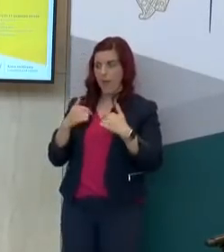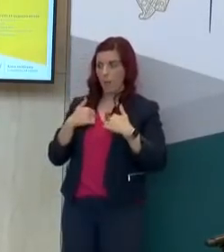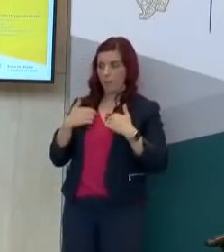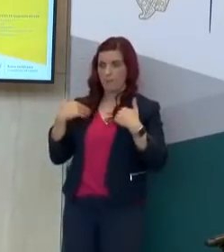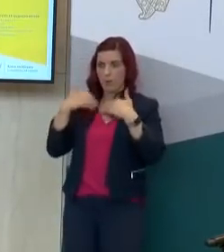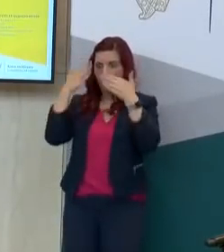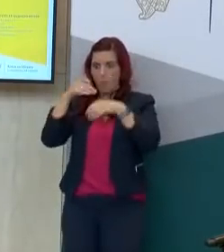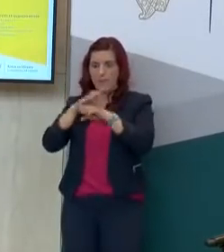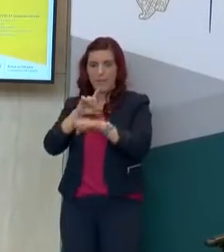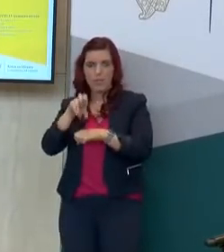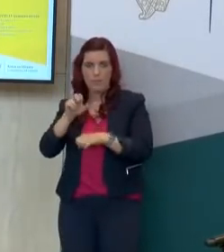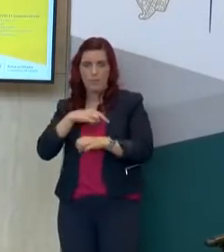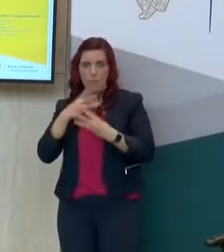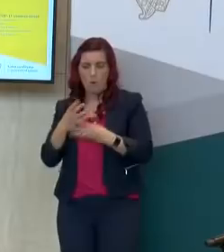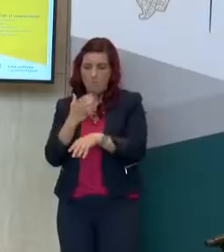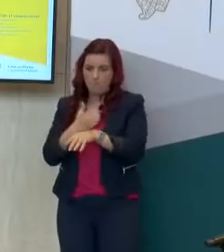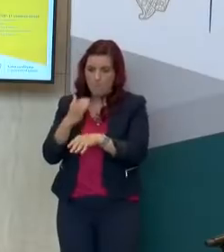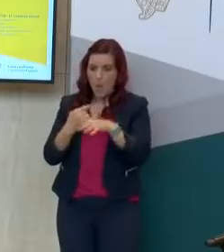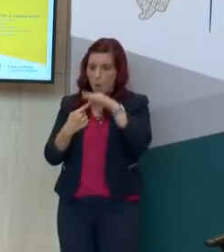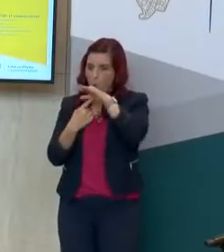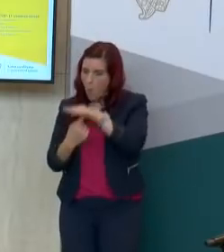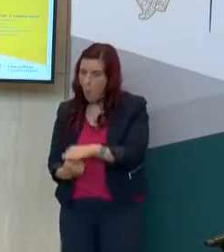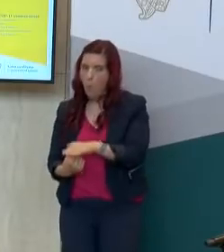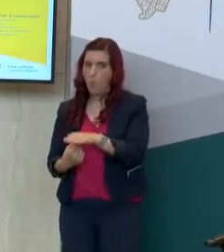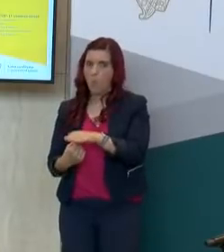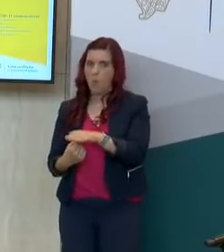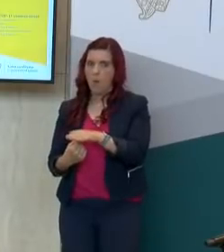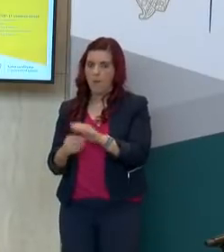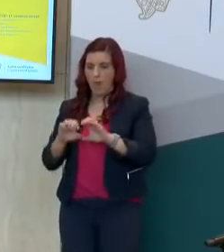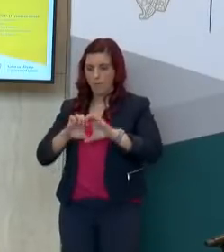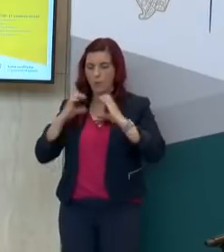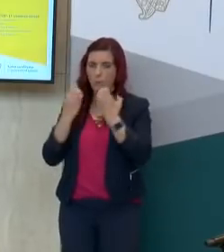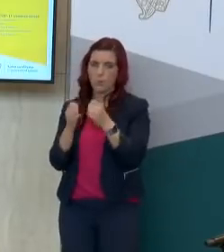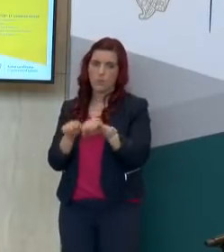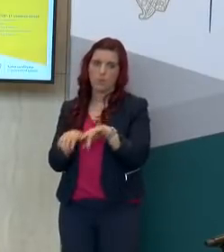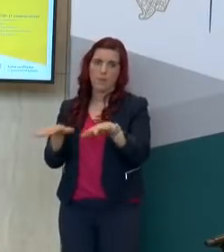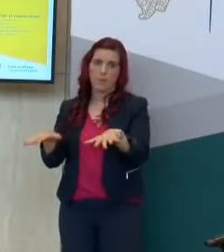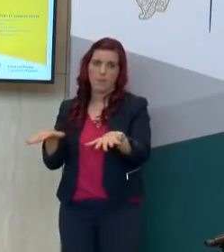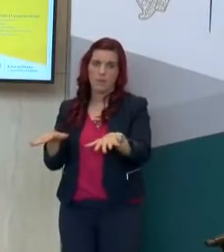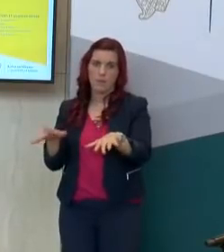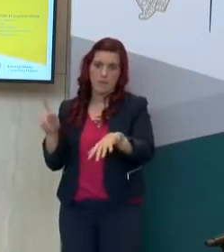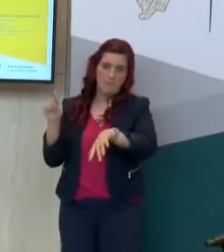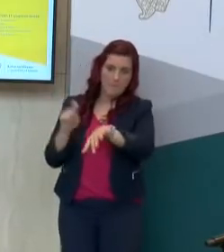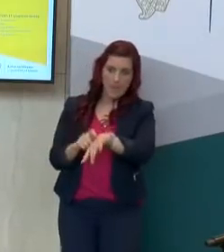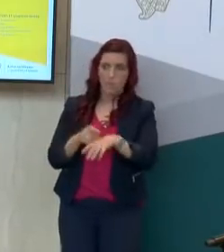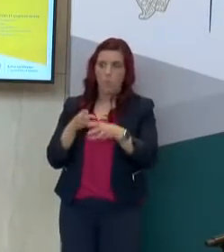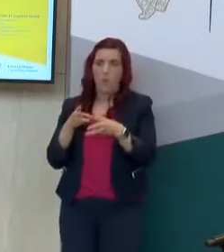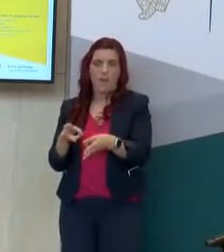must maintain that really, really low level of community transmission. It's the greatest protector and the greatest enabler of